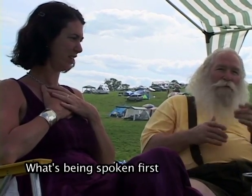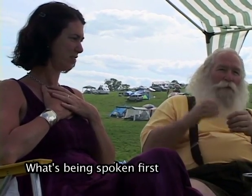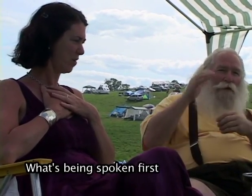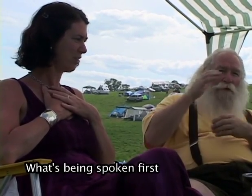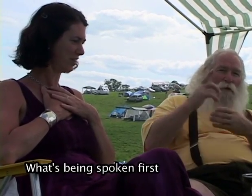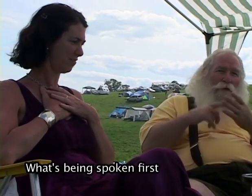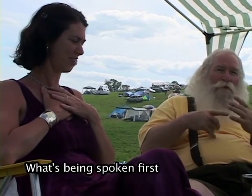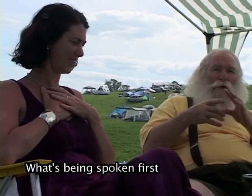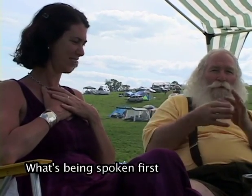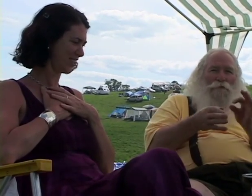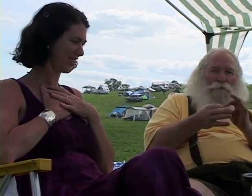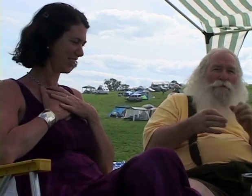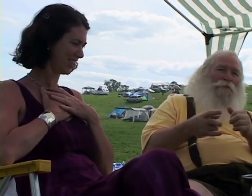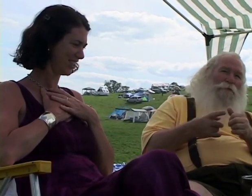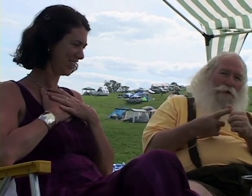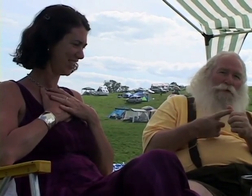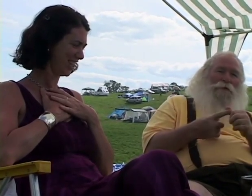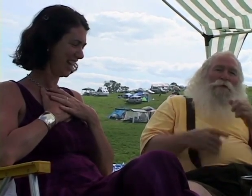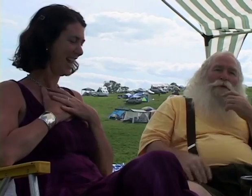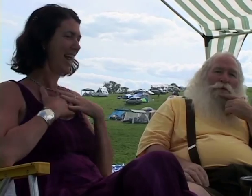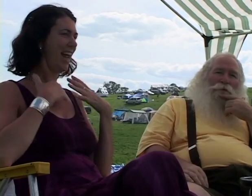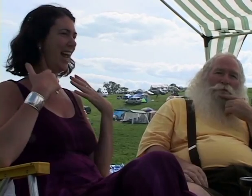what's being spoken first